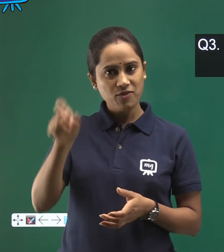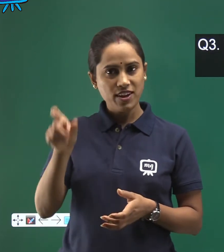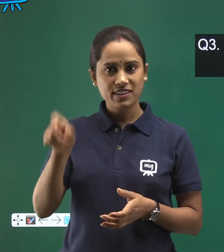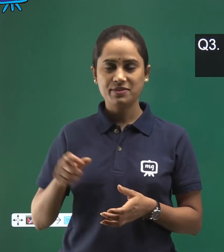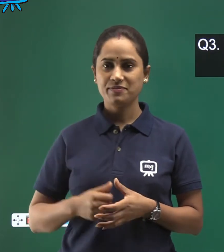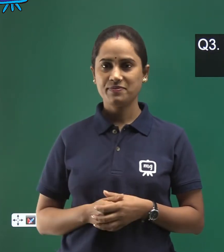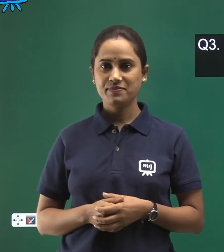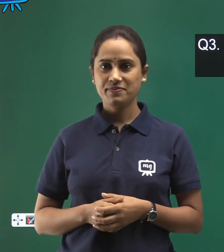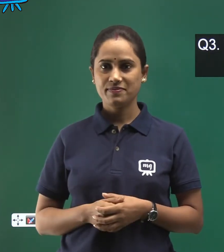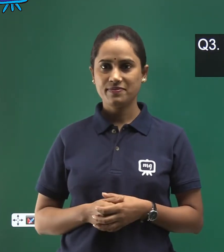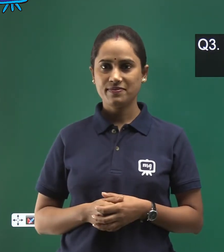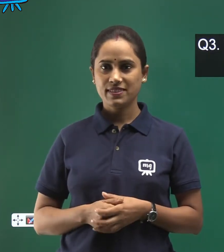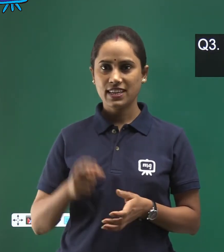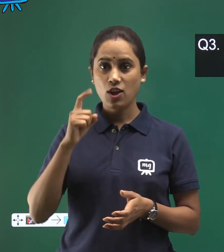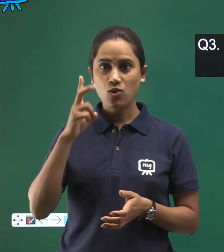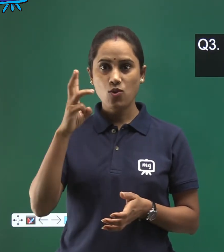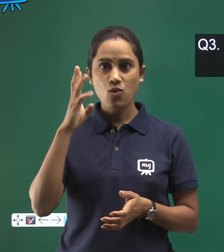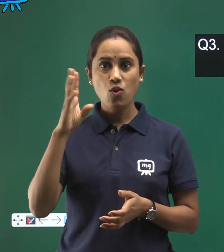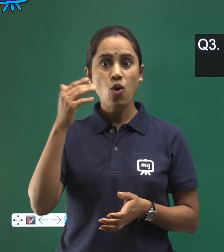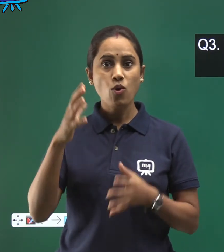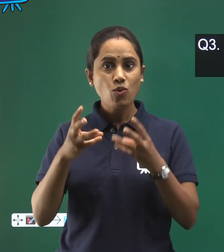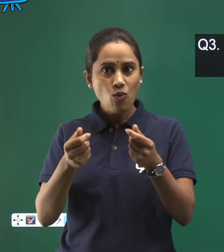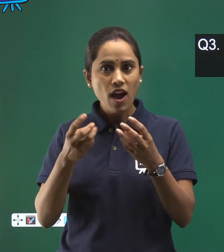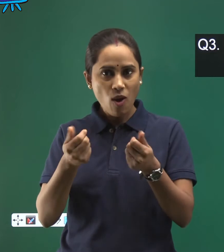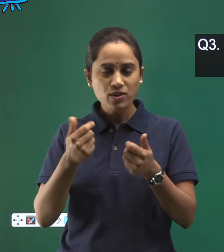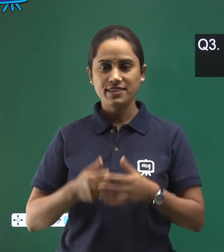everyone to count